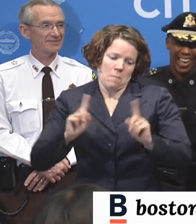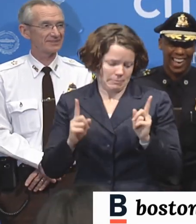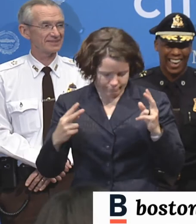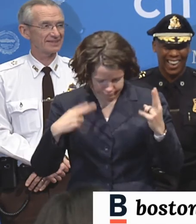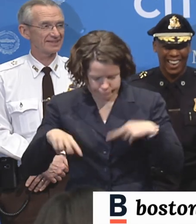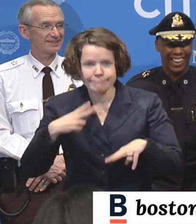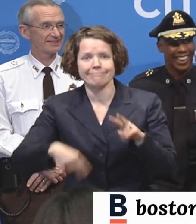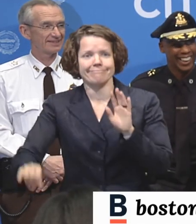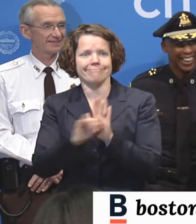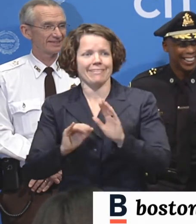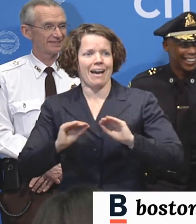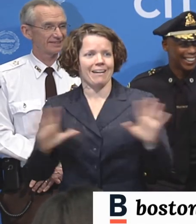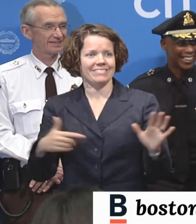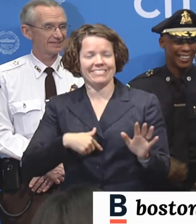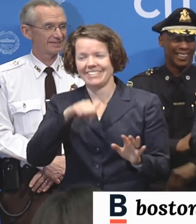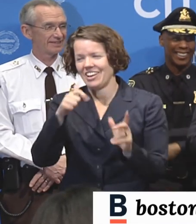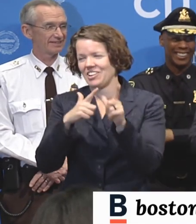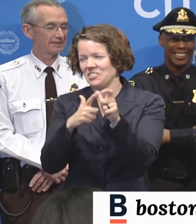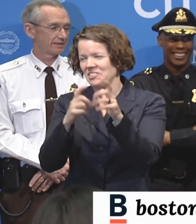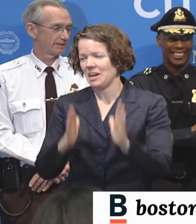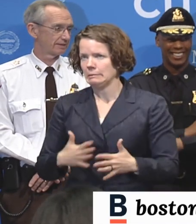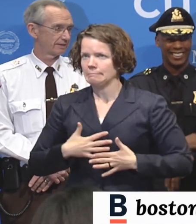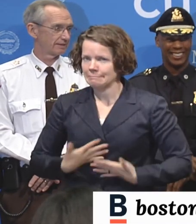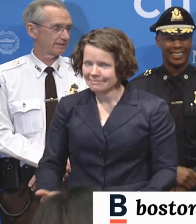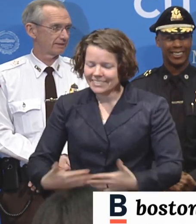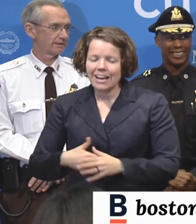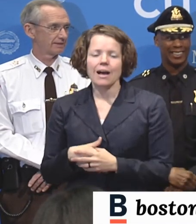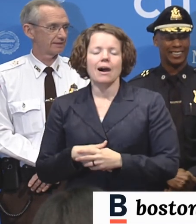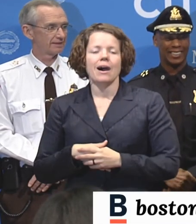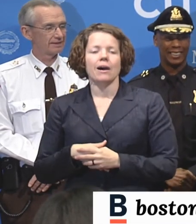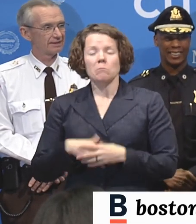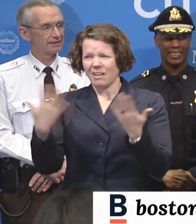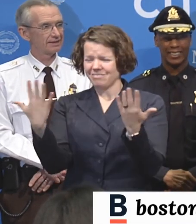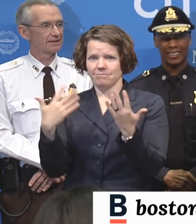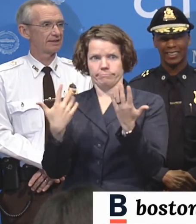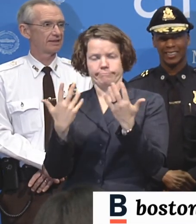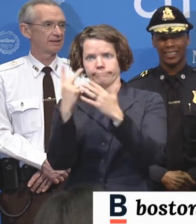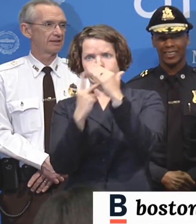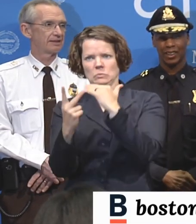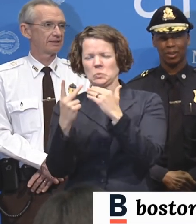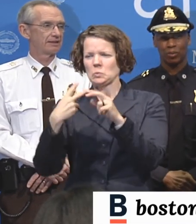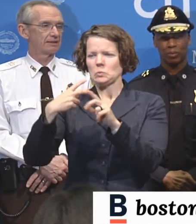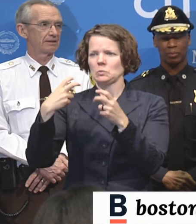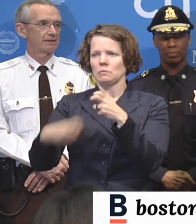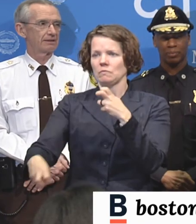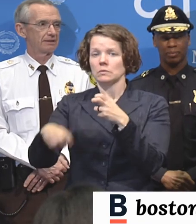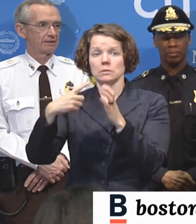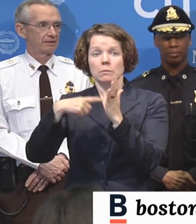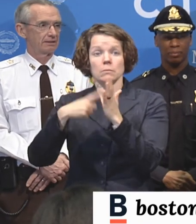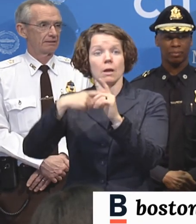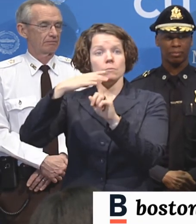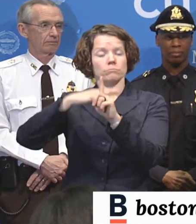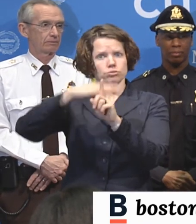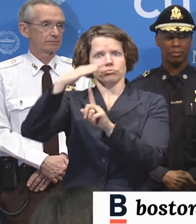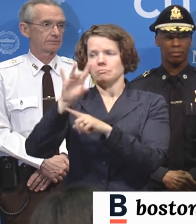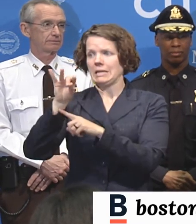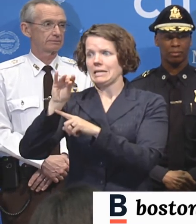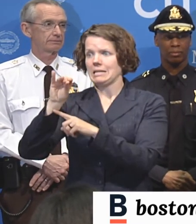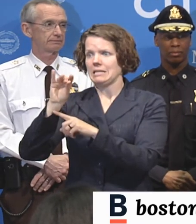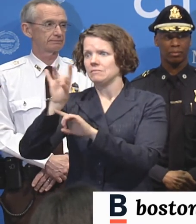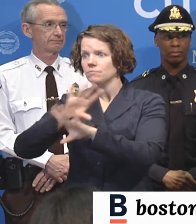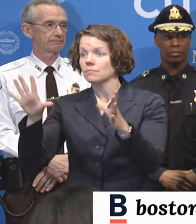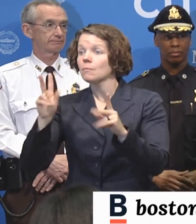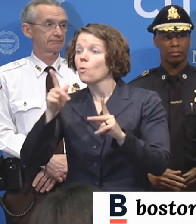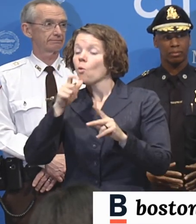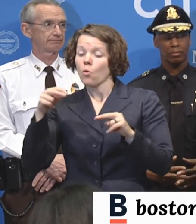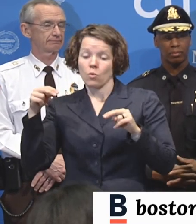not a runner. You know, some days it's 80 degrees out there, and it's difficult on the runners. It's great for the spectators. It's difficult on the runners.